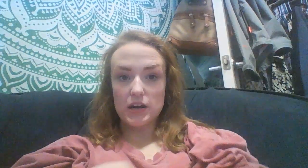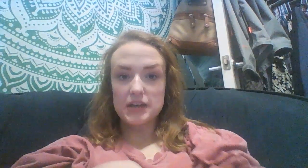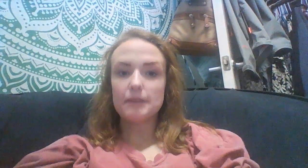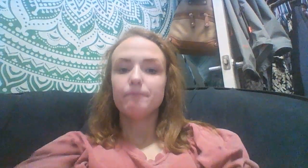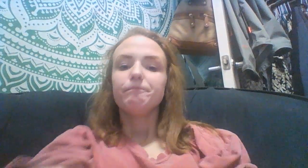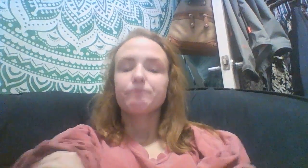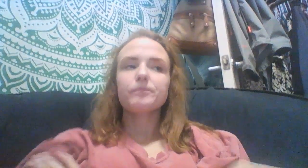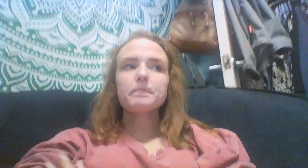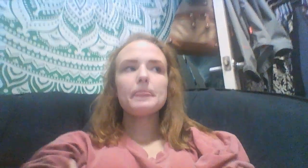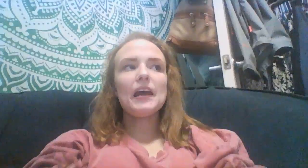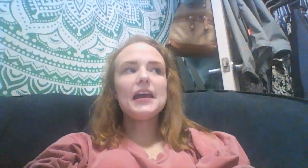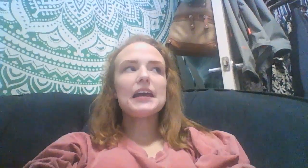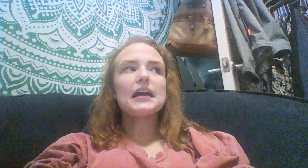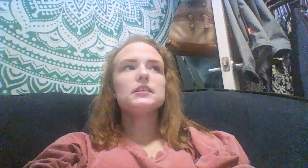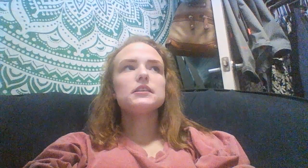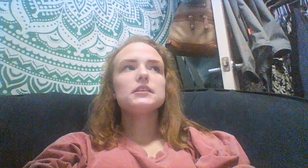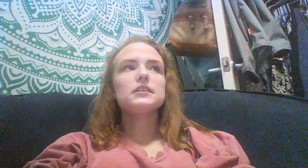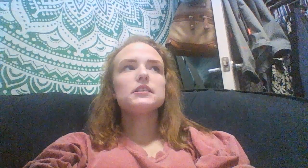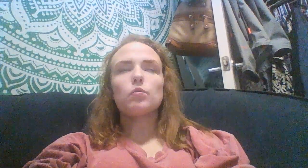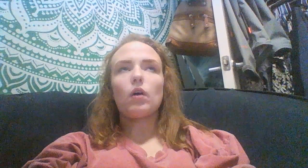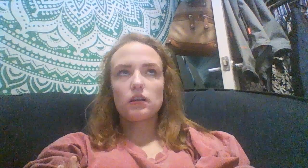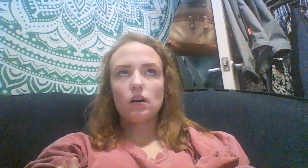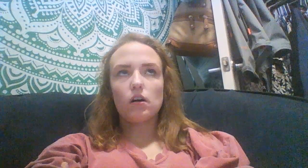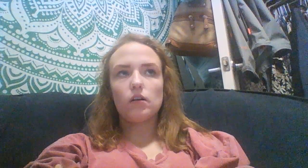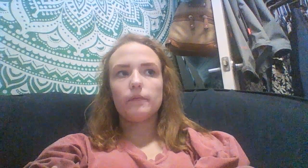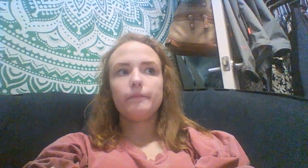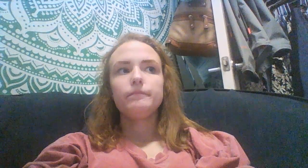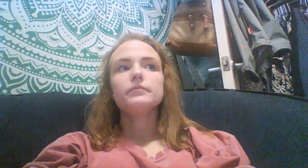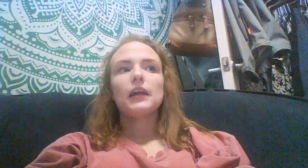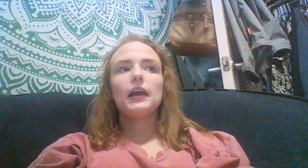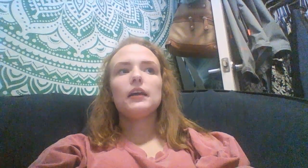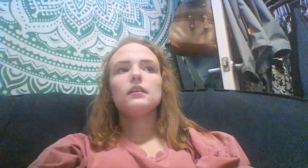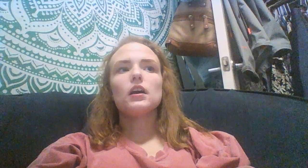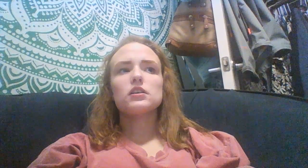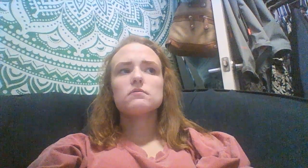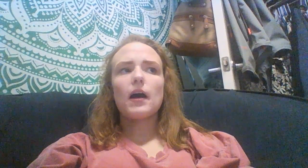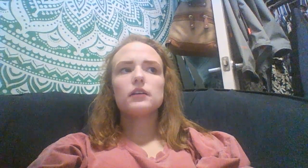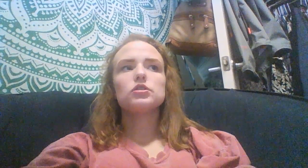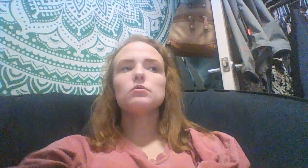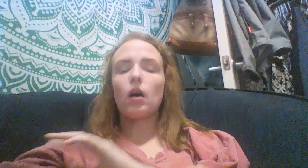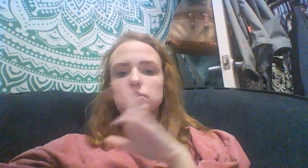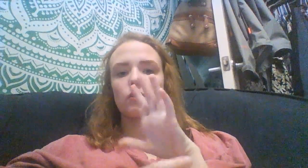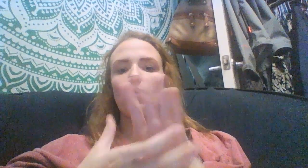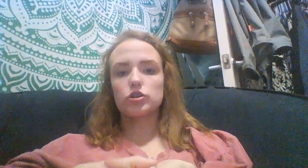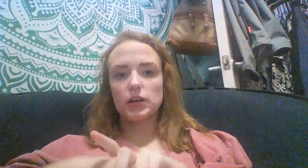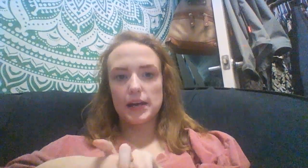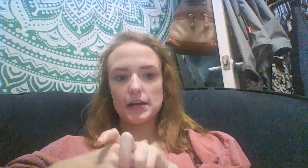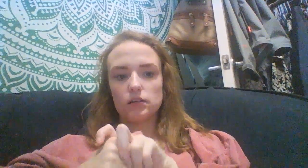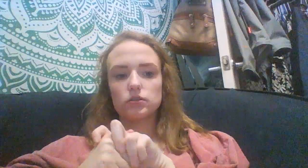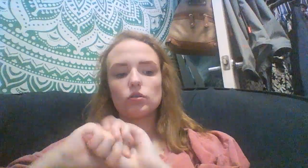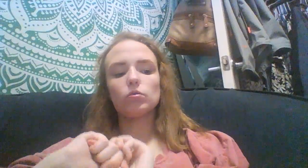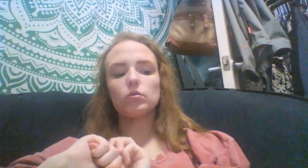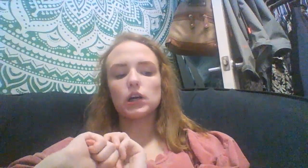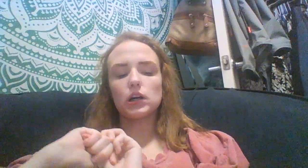blindfolded and you walked down the hall and you had to also wash your hands or